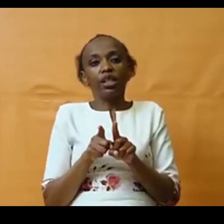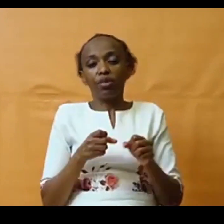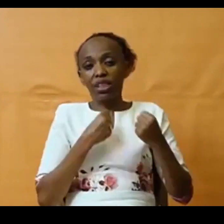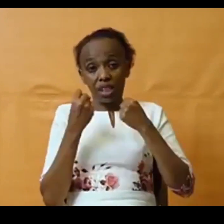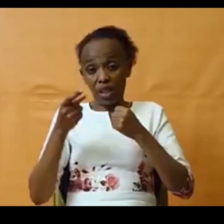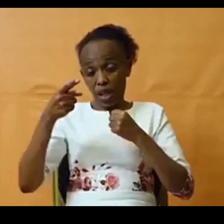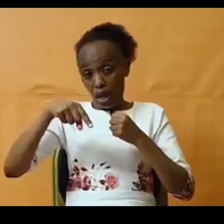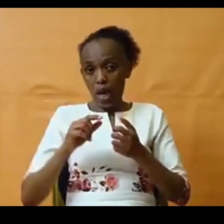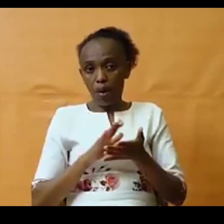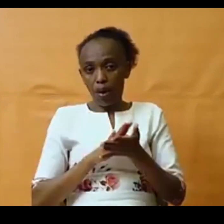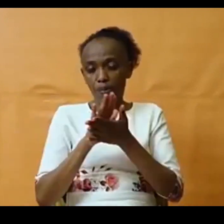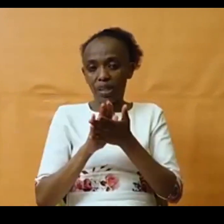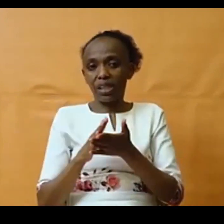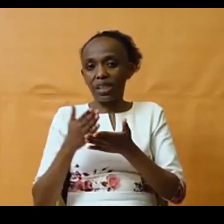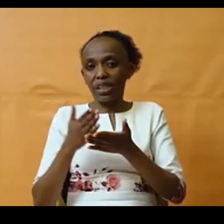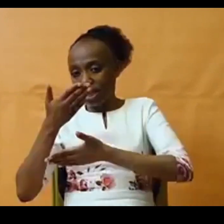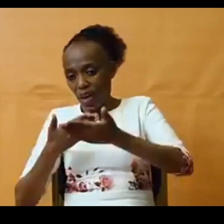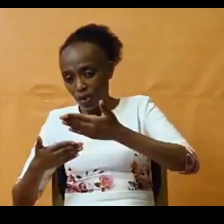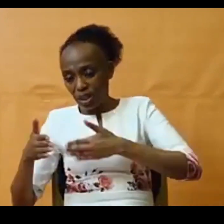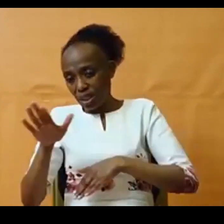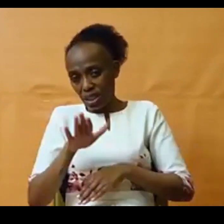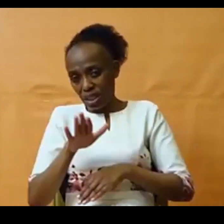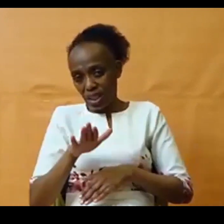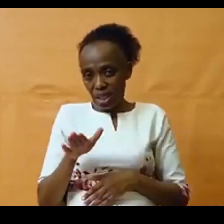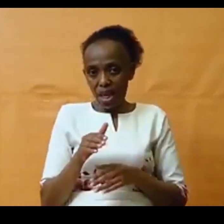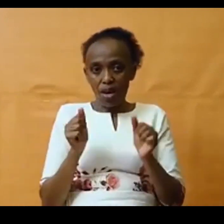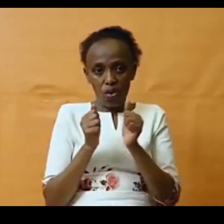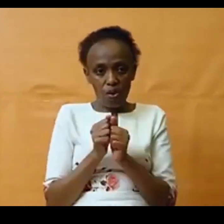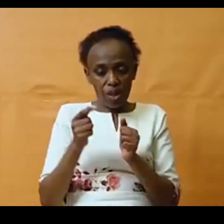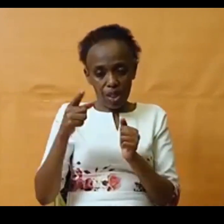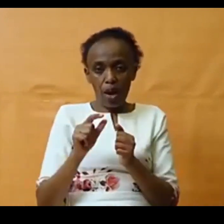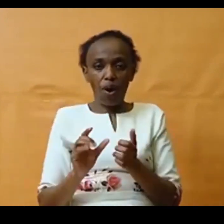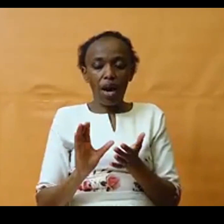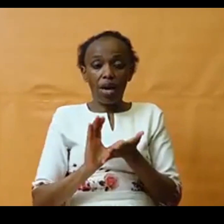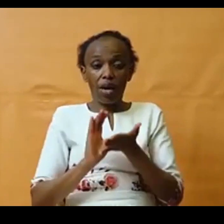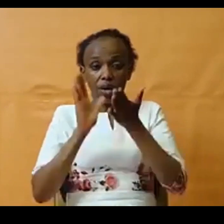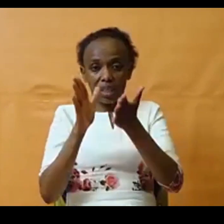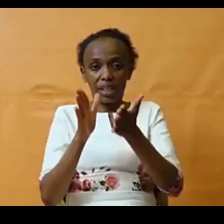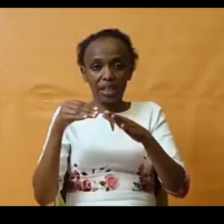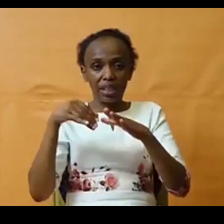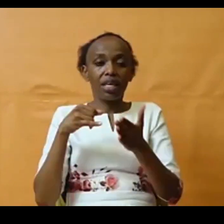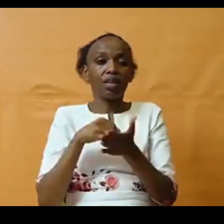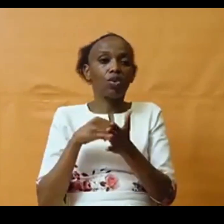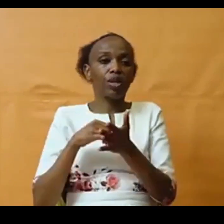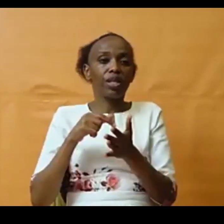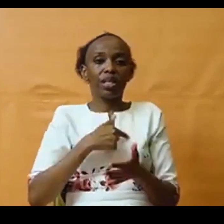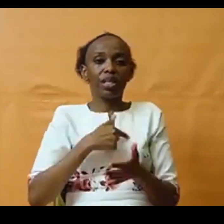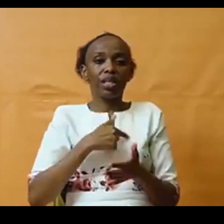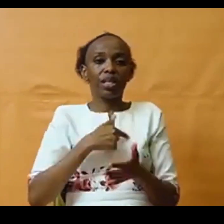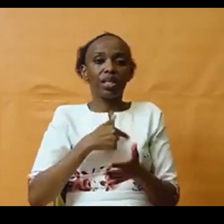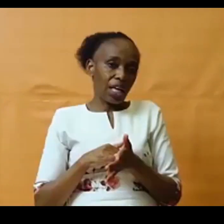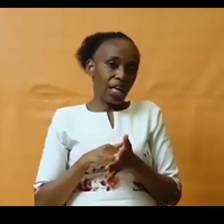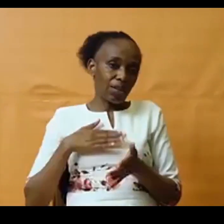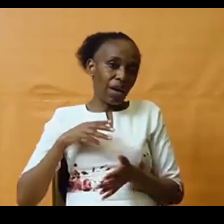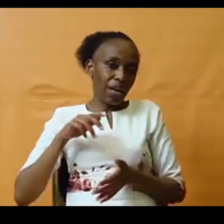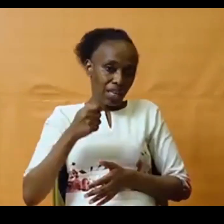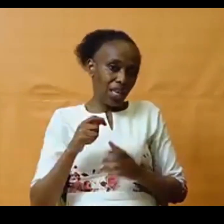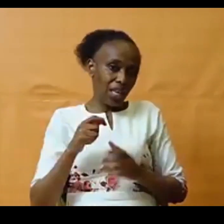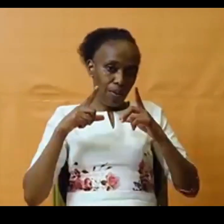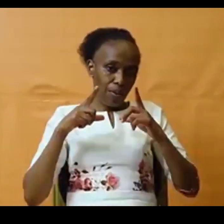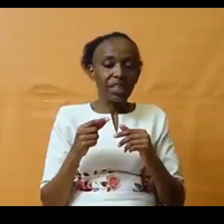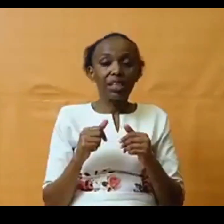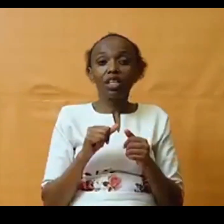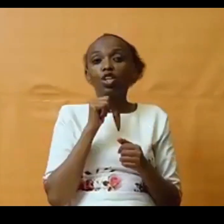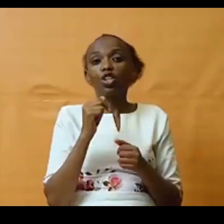as a negotiating bloc with our creditors, including China. So that's my key message. This is not just about